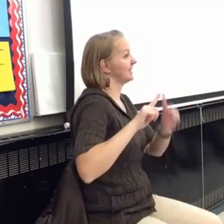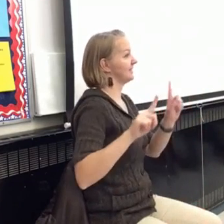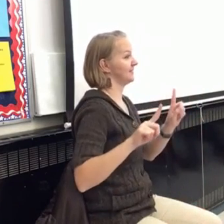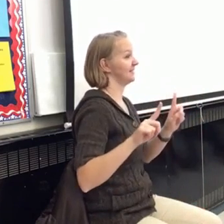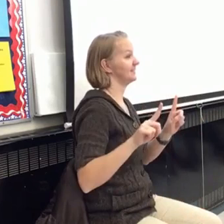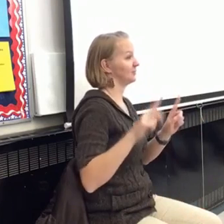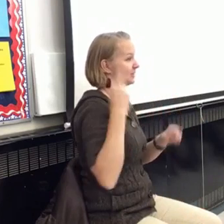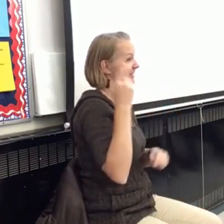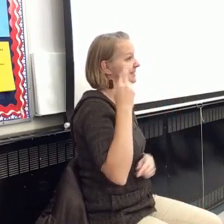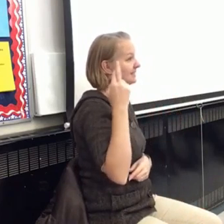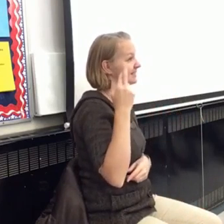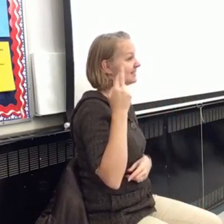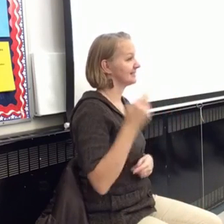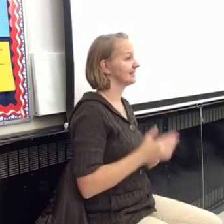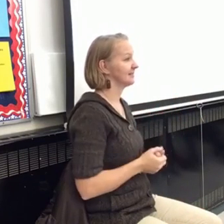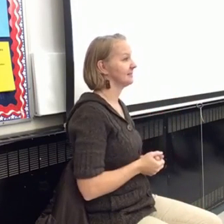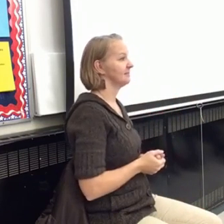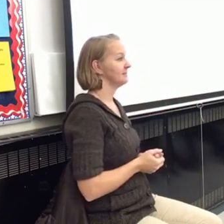Okay,